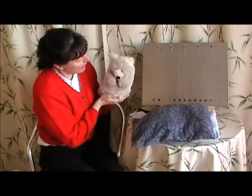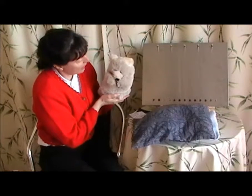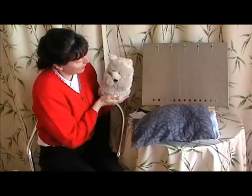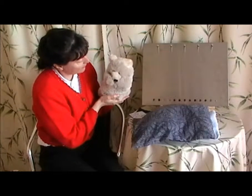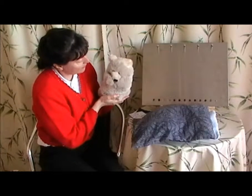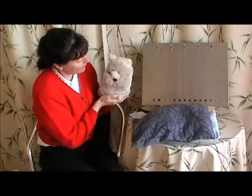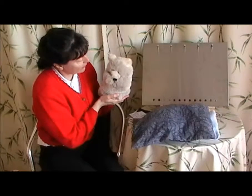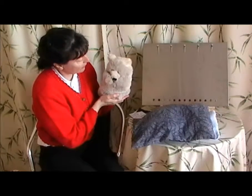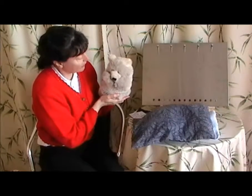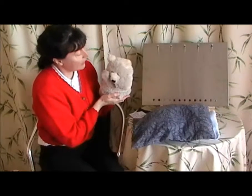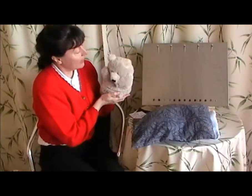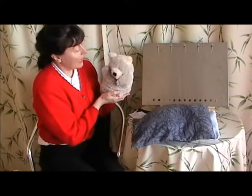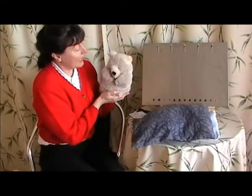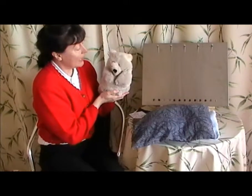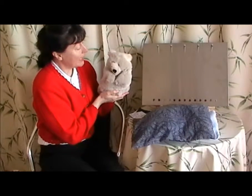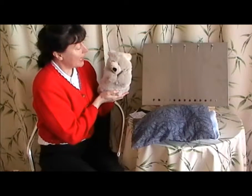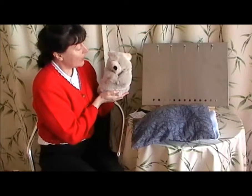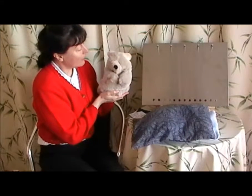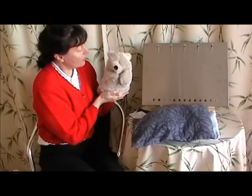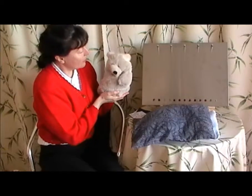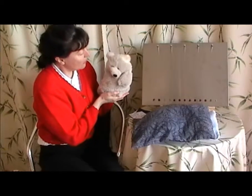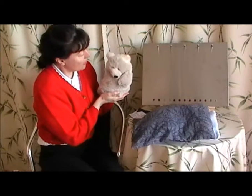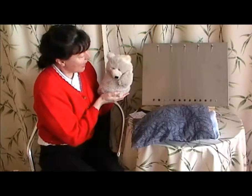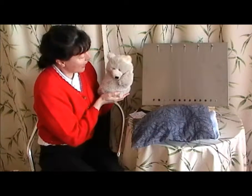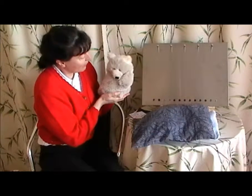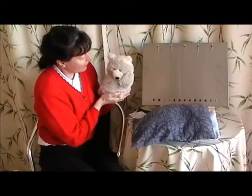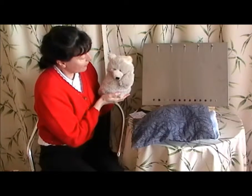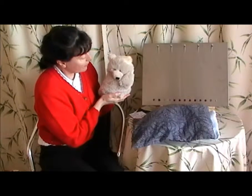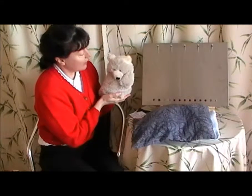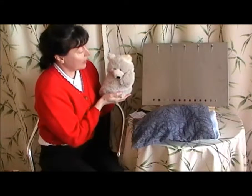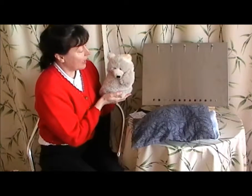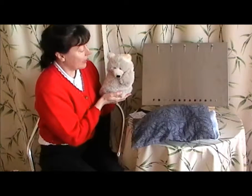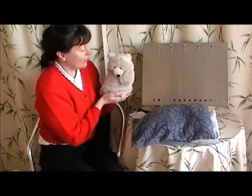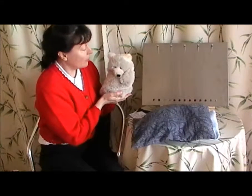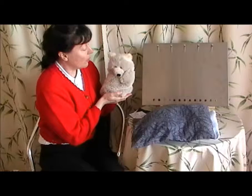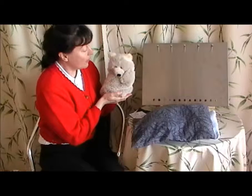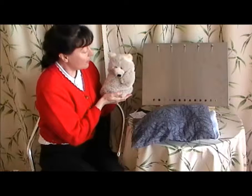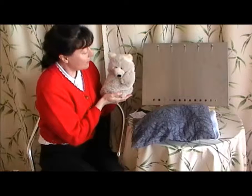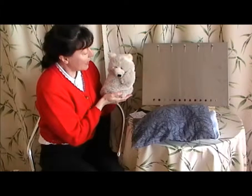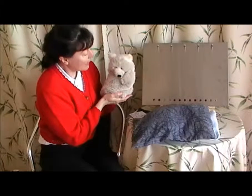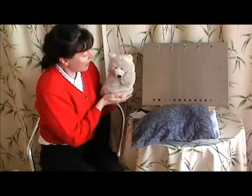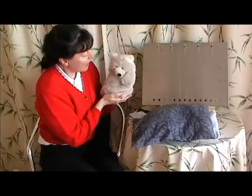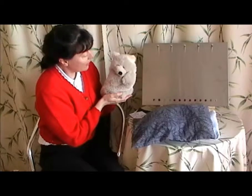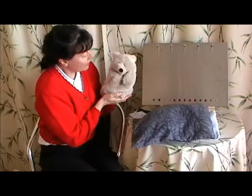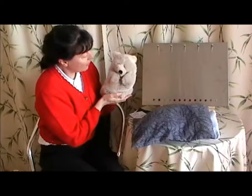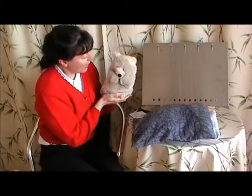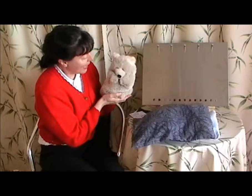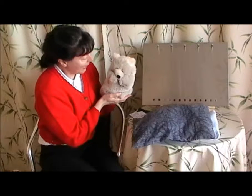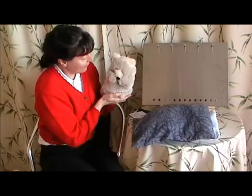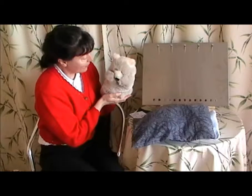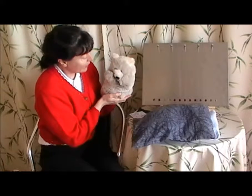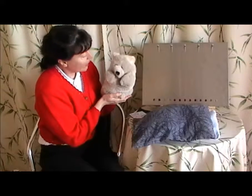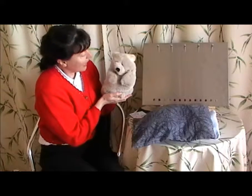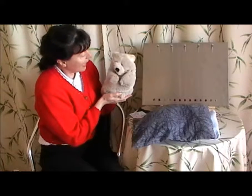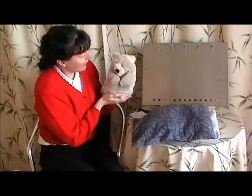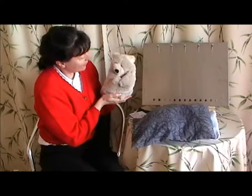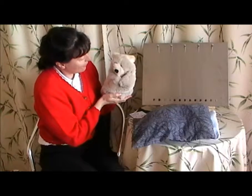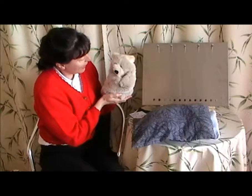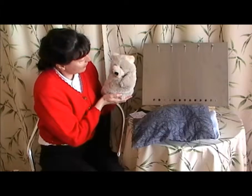Elkanah, and he had 2 wives, and one of Elkanah's wives had quite a